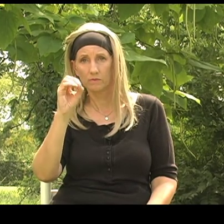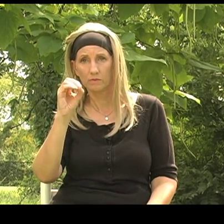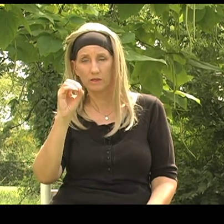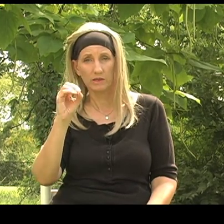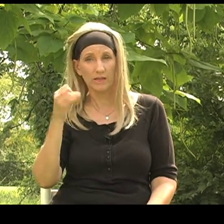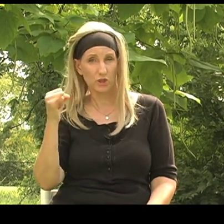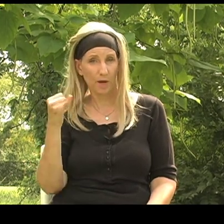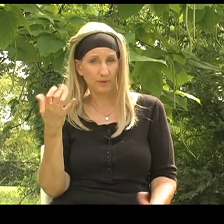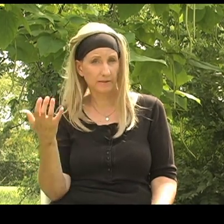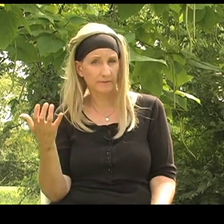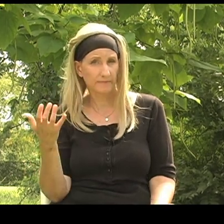in Joplin.